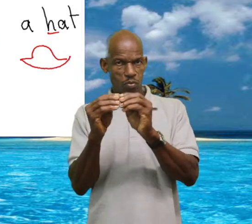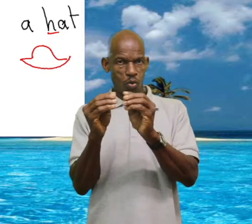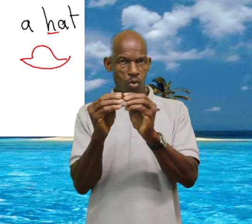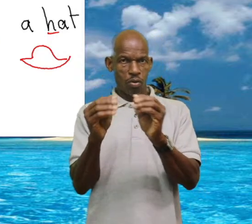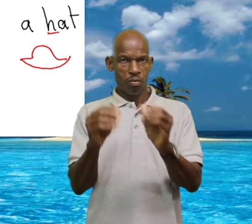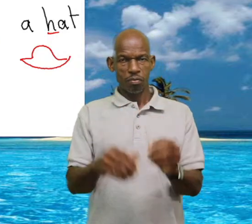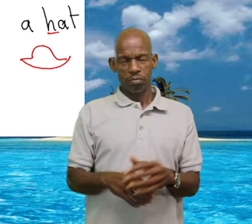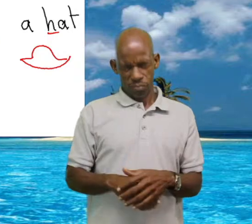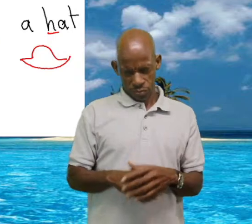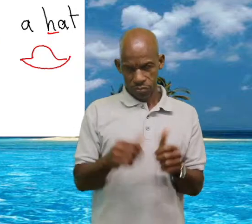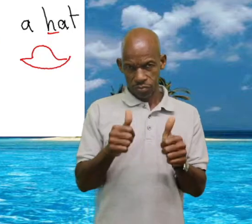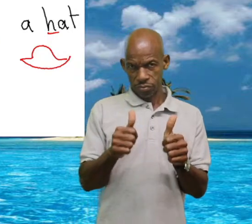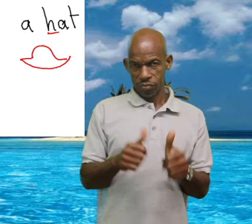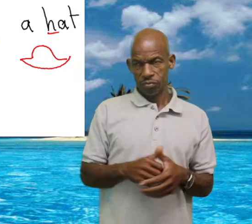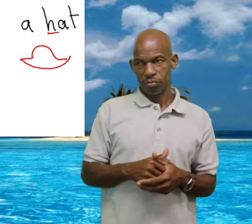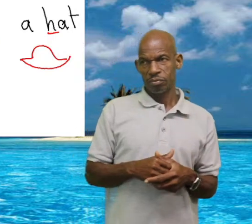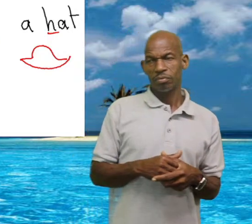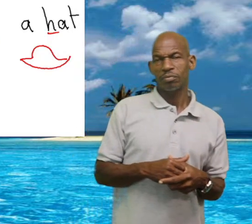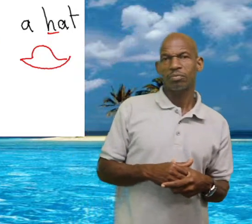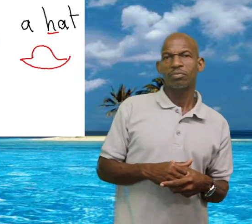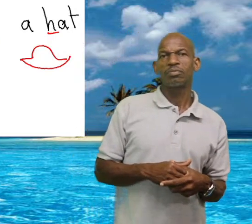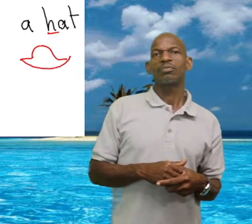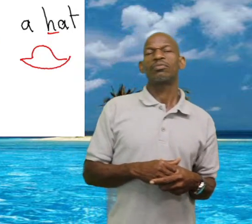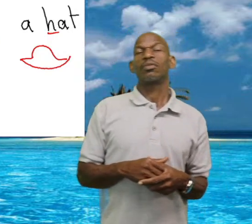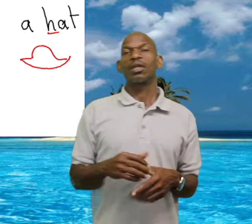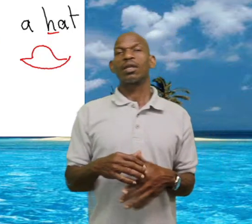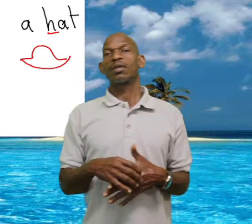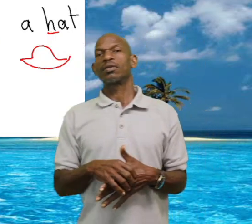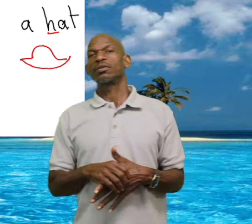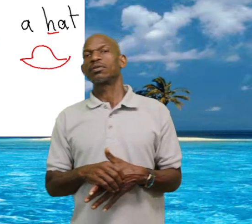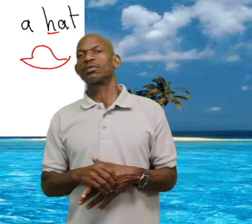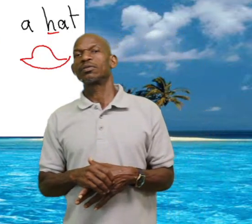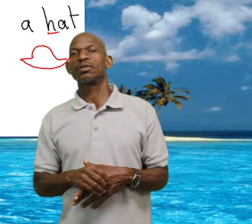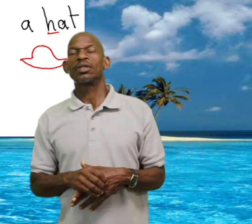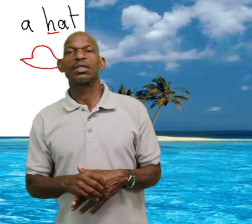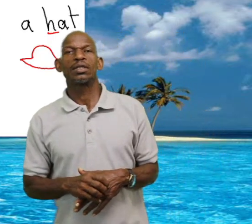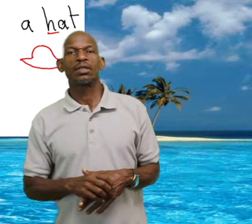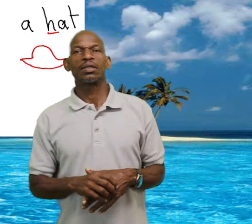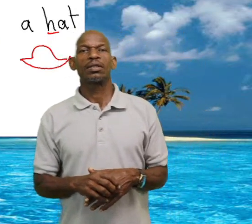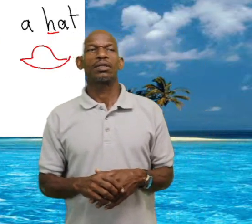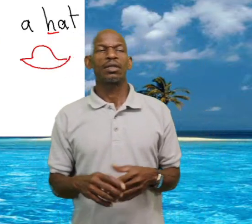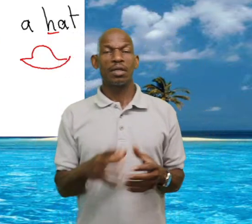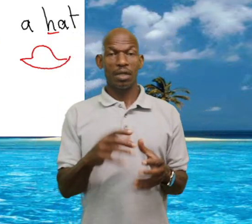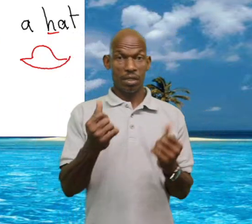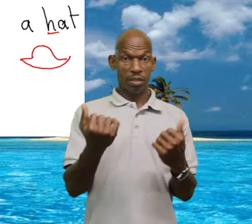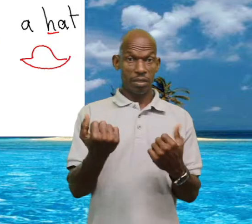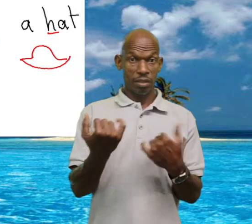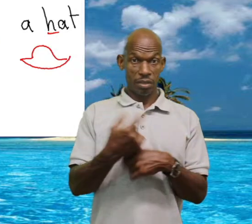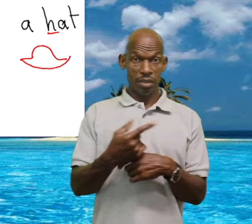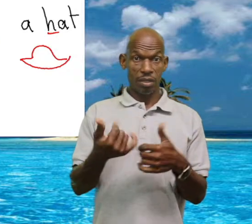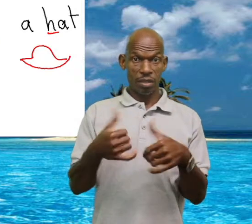those are the exception, and when we're doing the adjective this today, and we are continuing with the